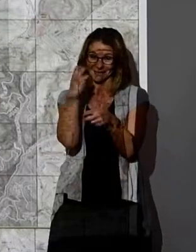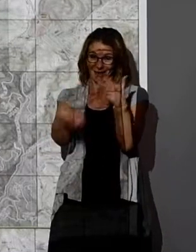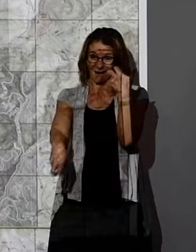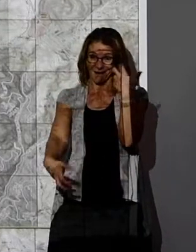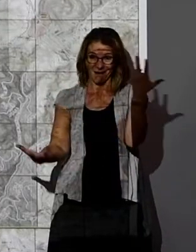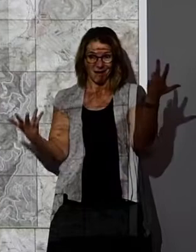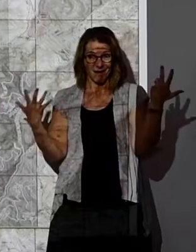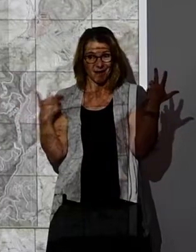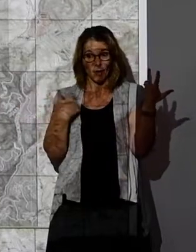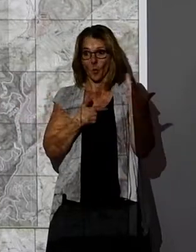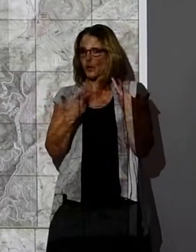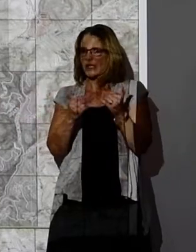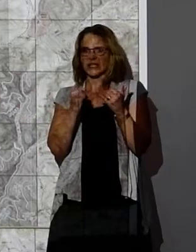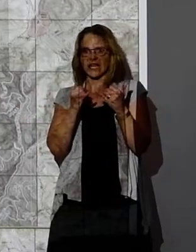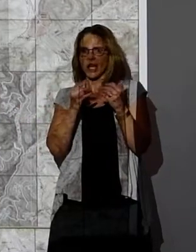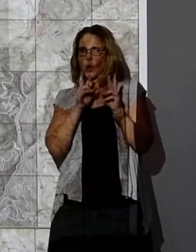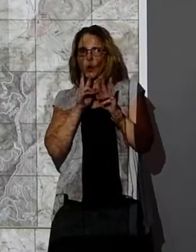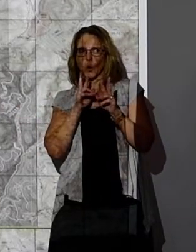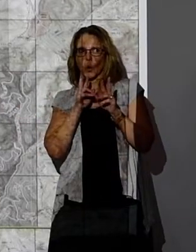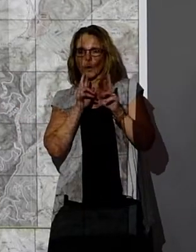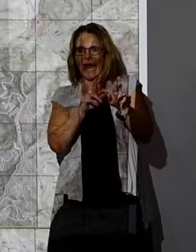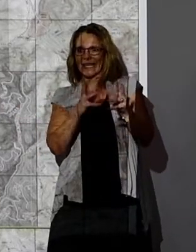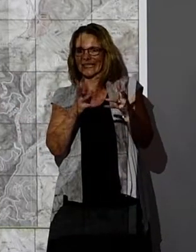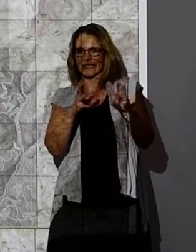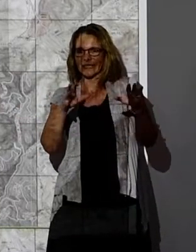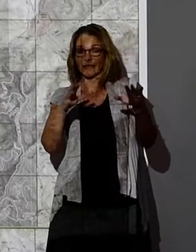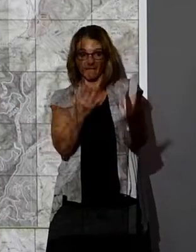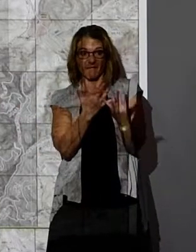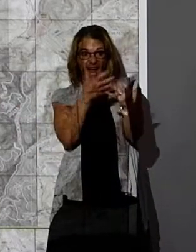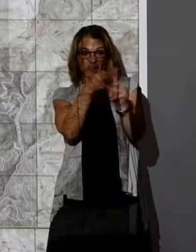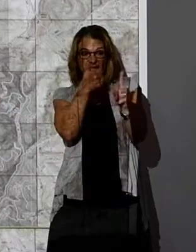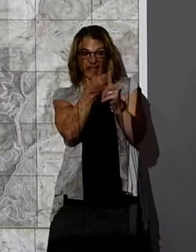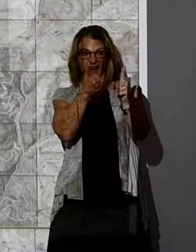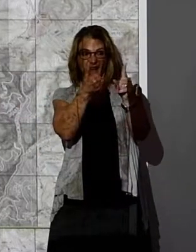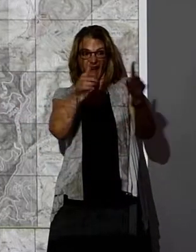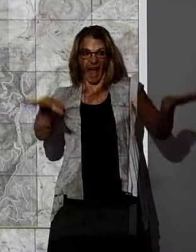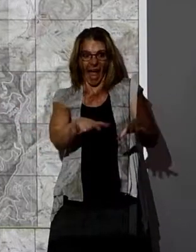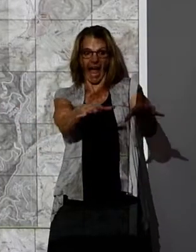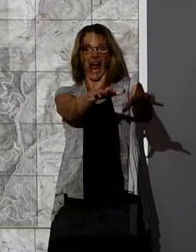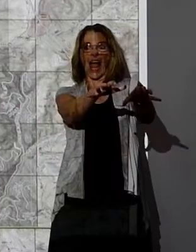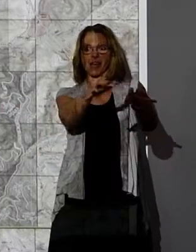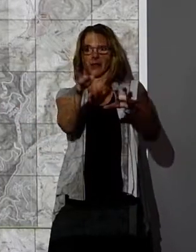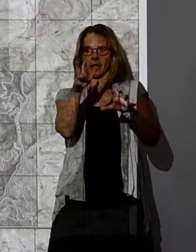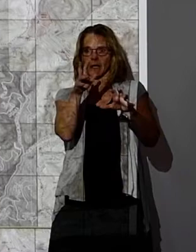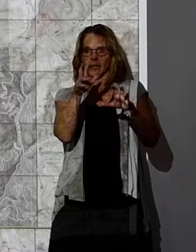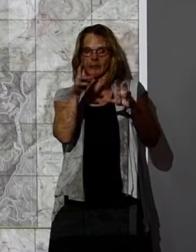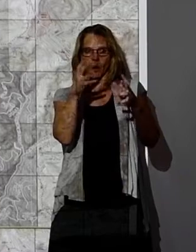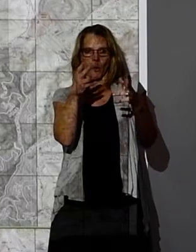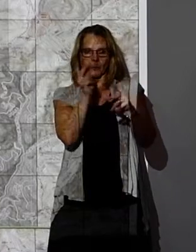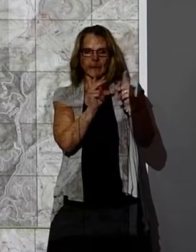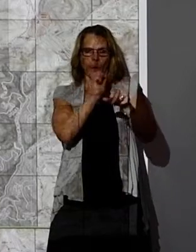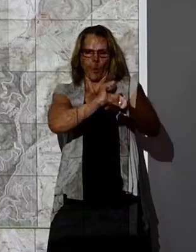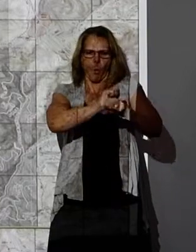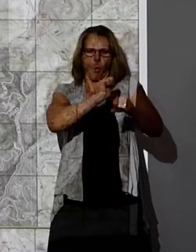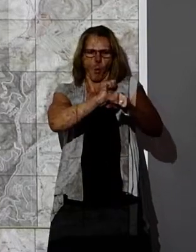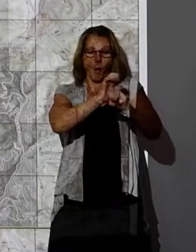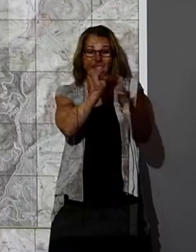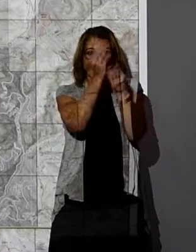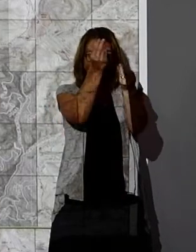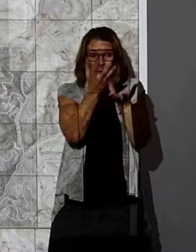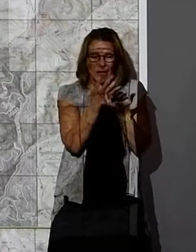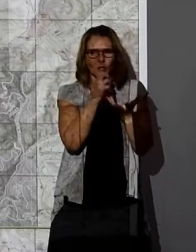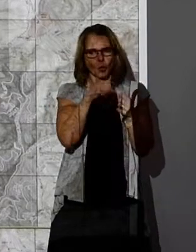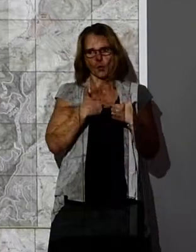because we're still in react mode. We still have an active fire, and we have people in there. So we don't have that information.